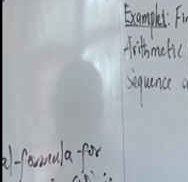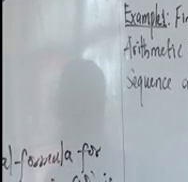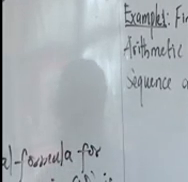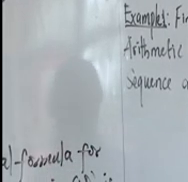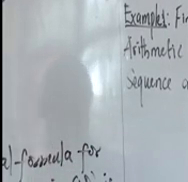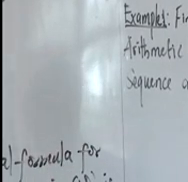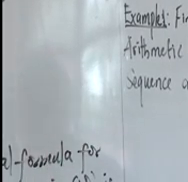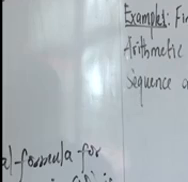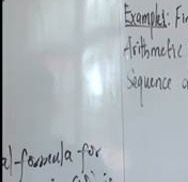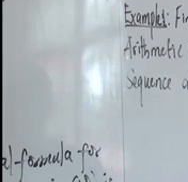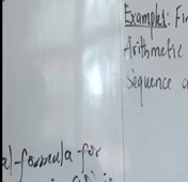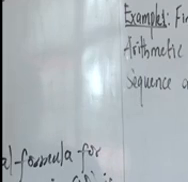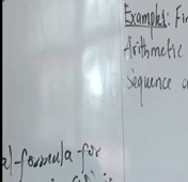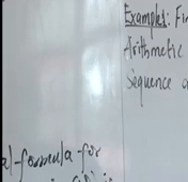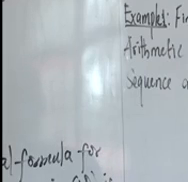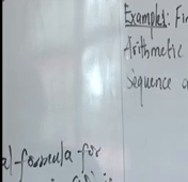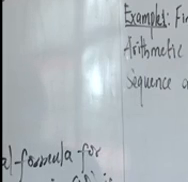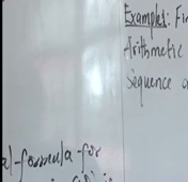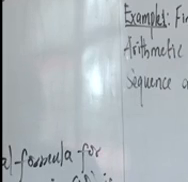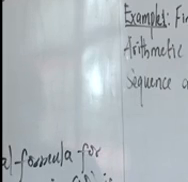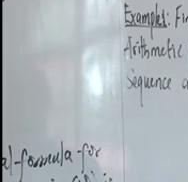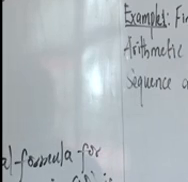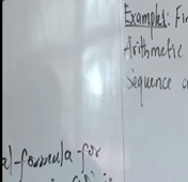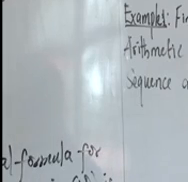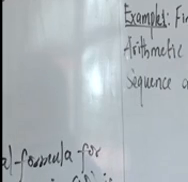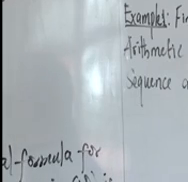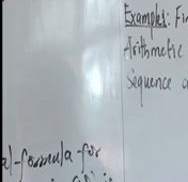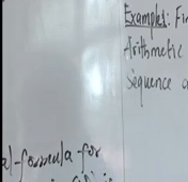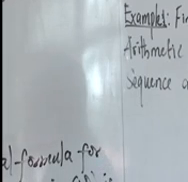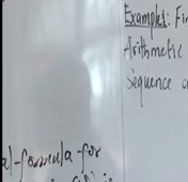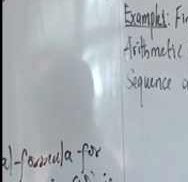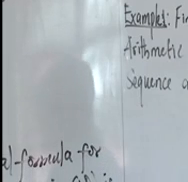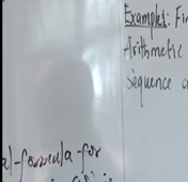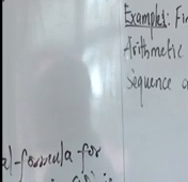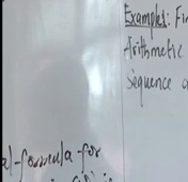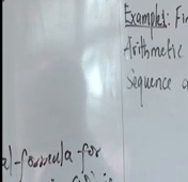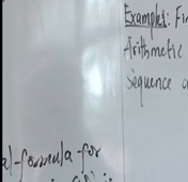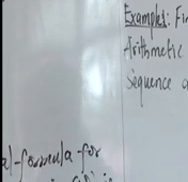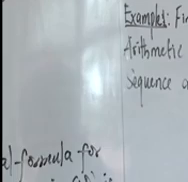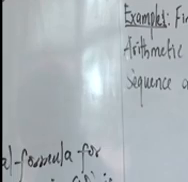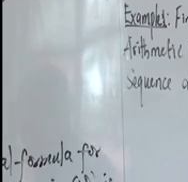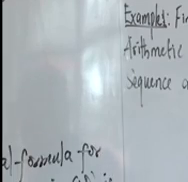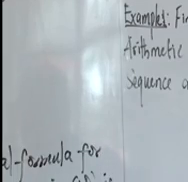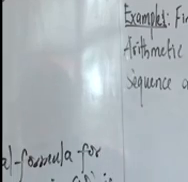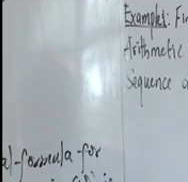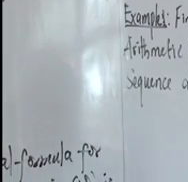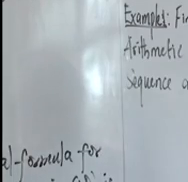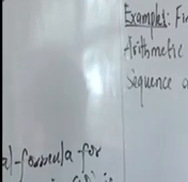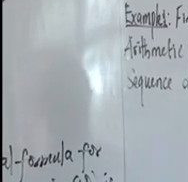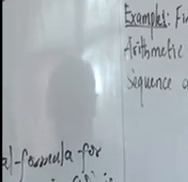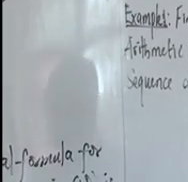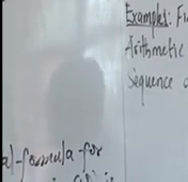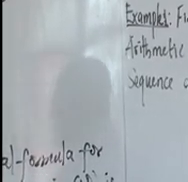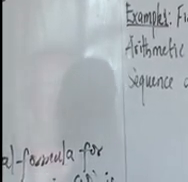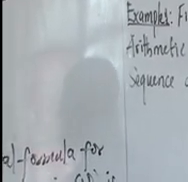AP if the sequence are 3, 7,